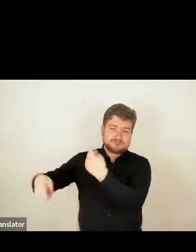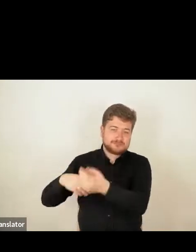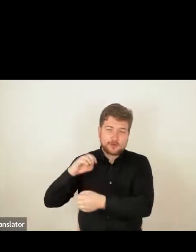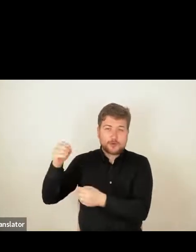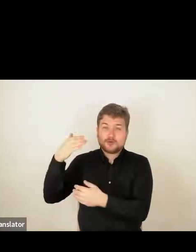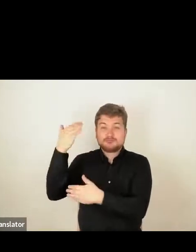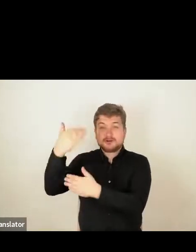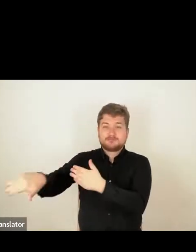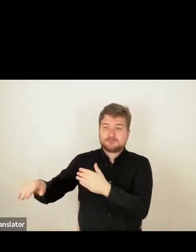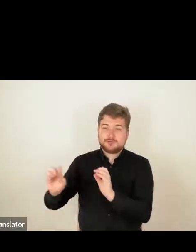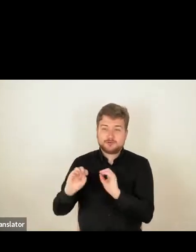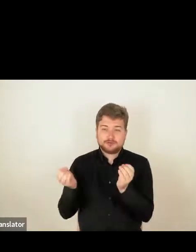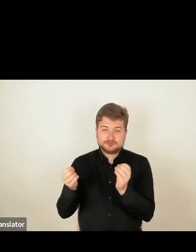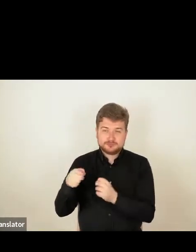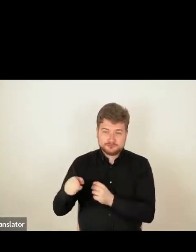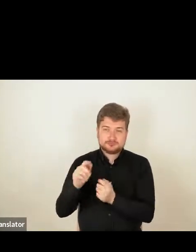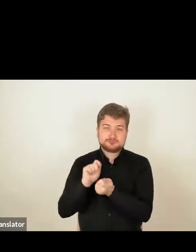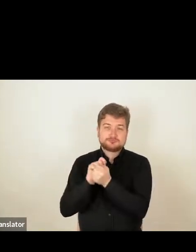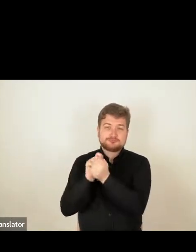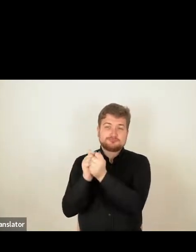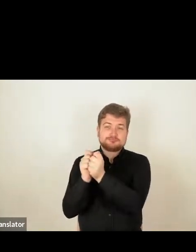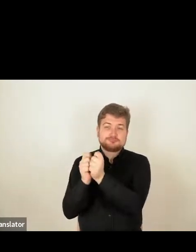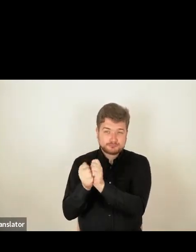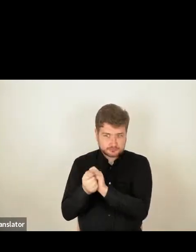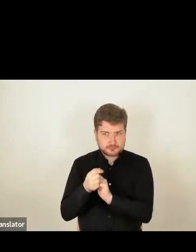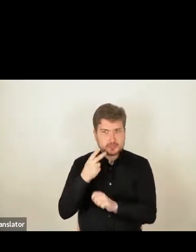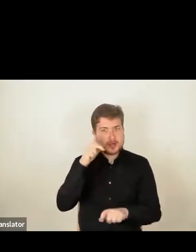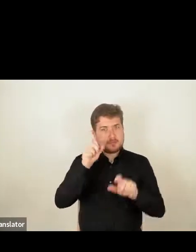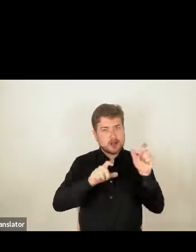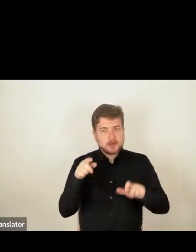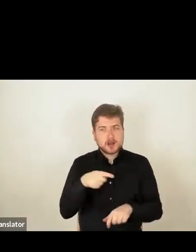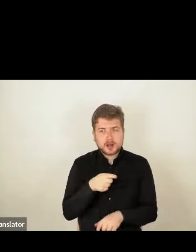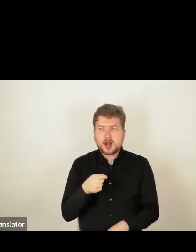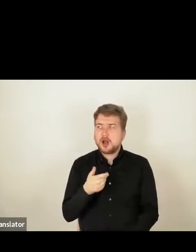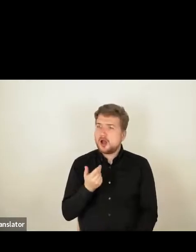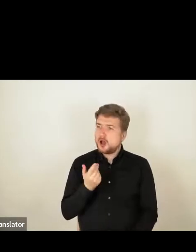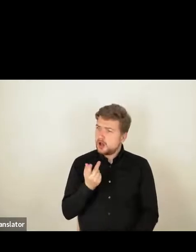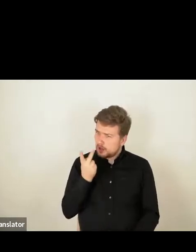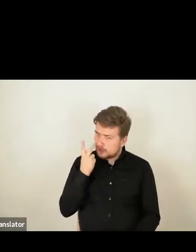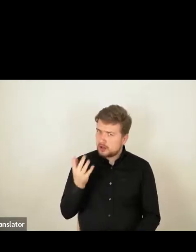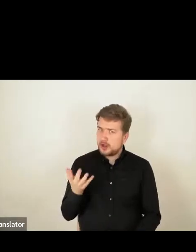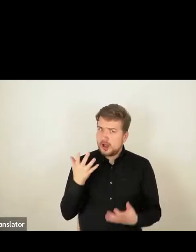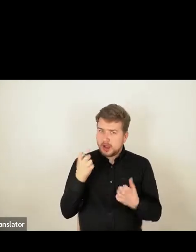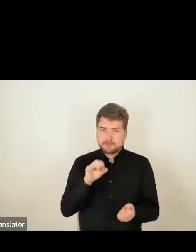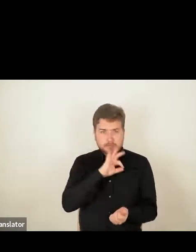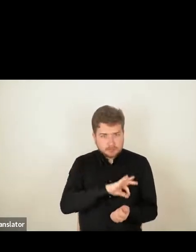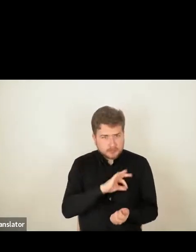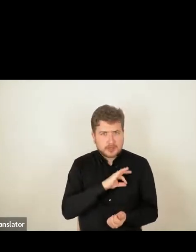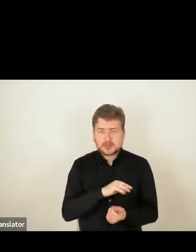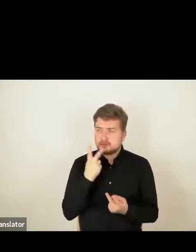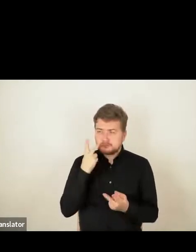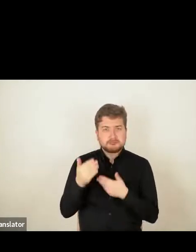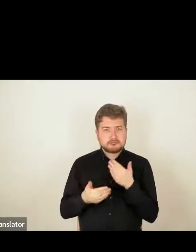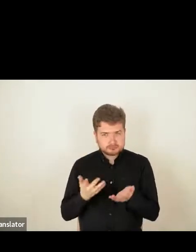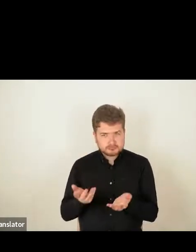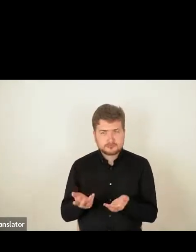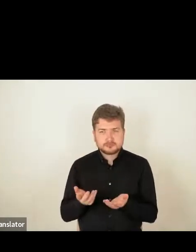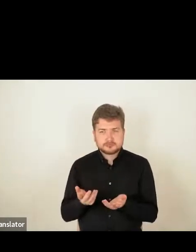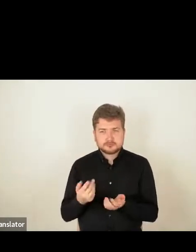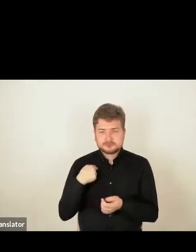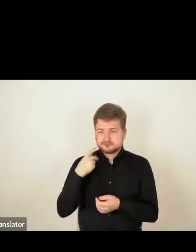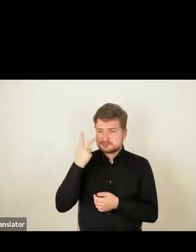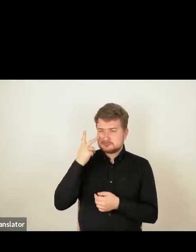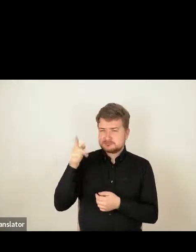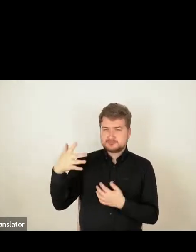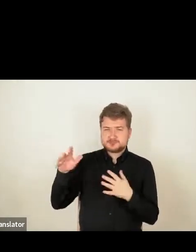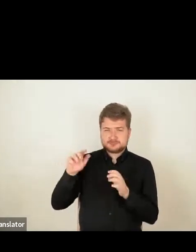then start to see the benefit of it. And I put Parliament TV on the other day, and across the Conservative benches,